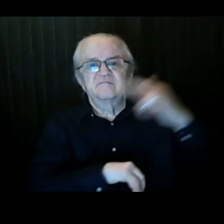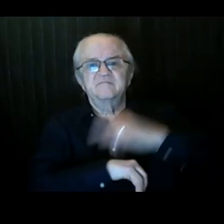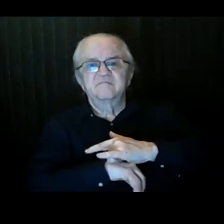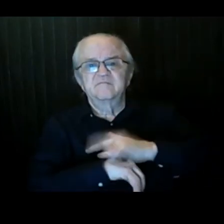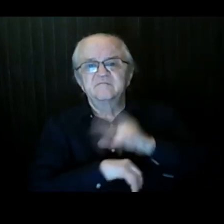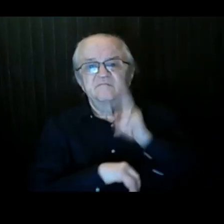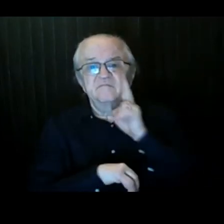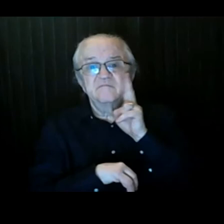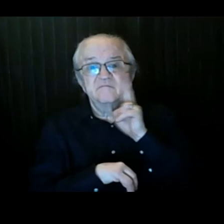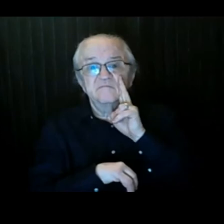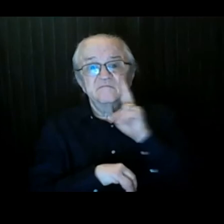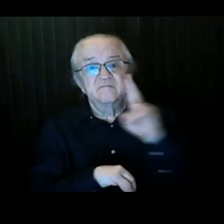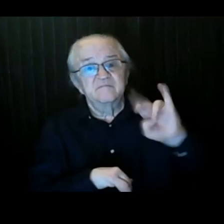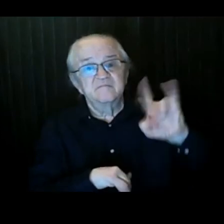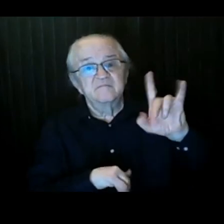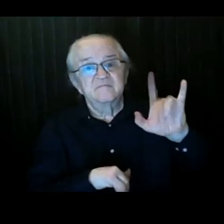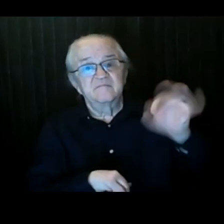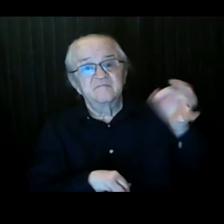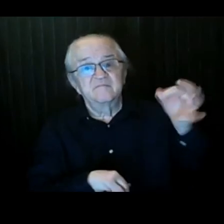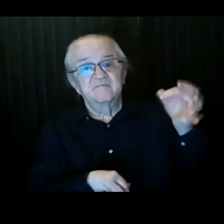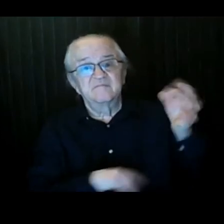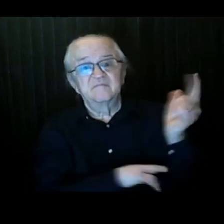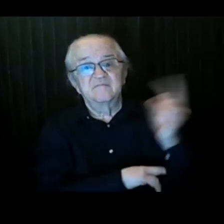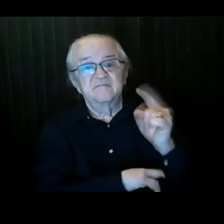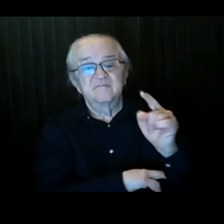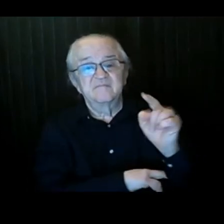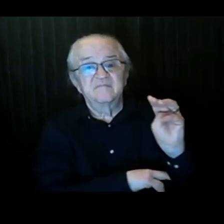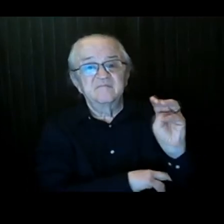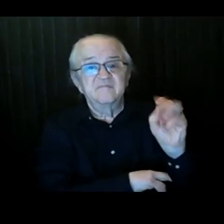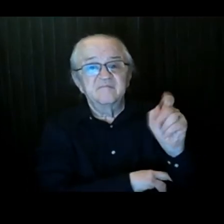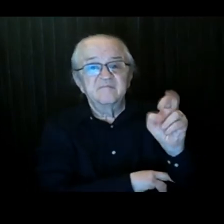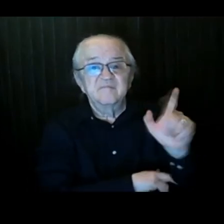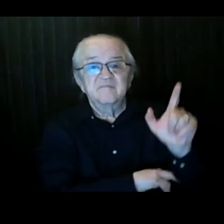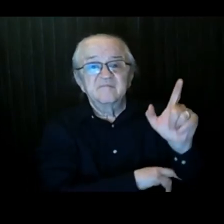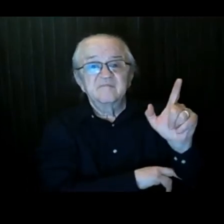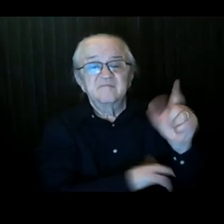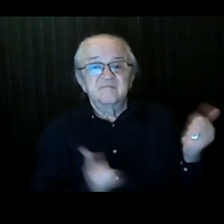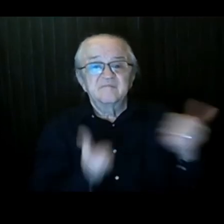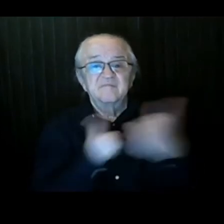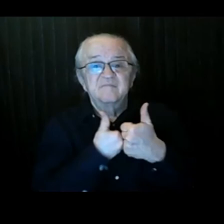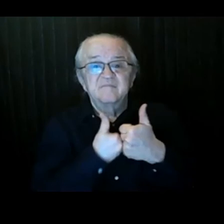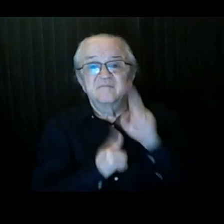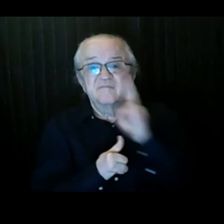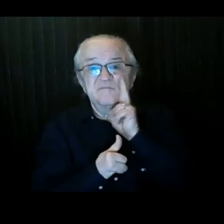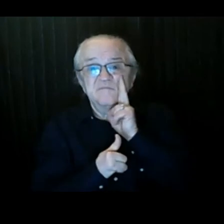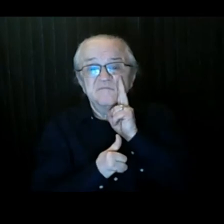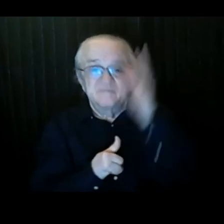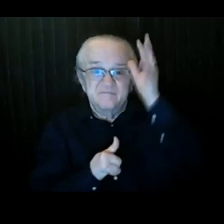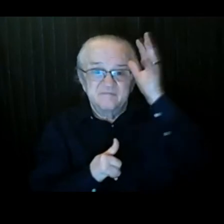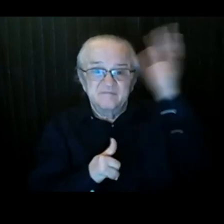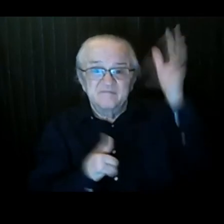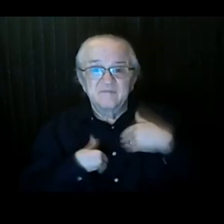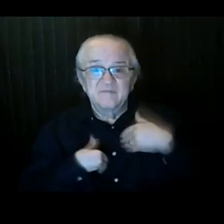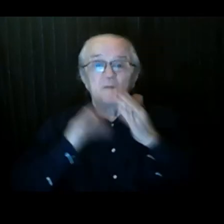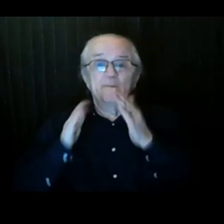You see, July 9th was the day that the Montreal Expos were playing the Houston Astros, and Pippi had a plan. And when he got off the